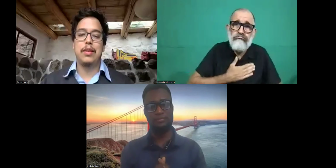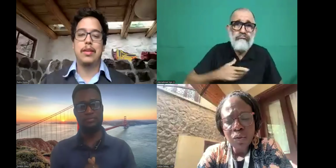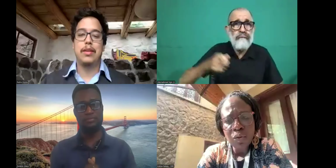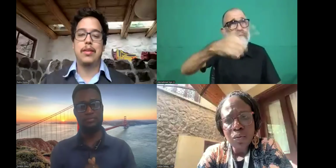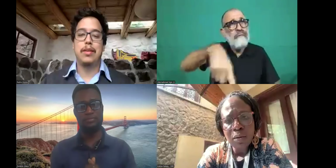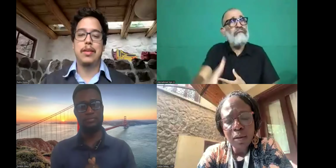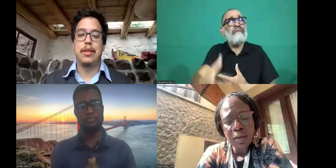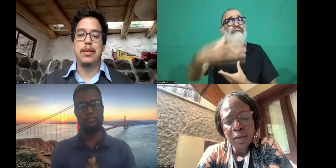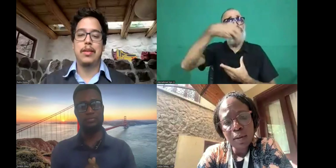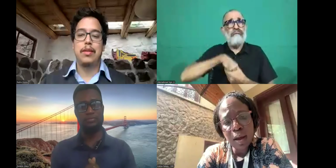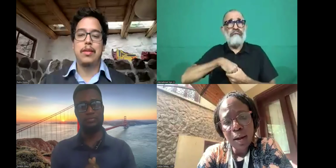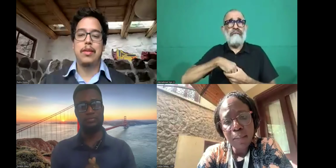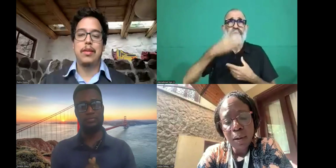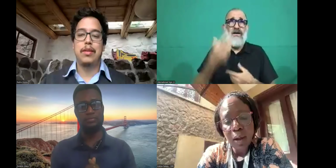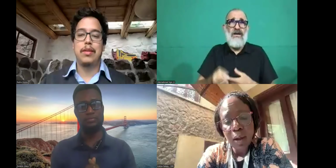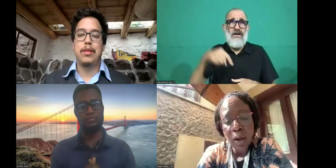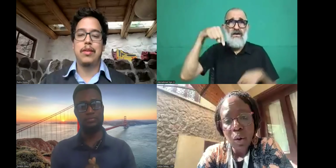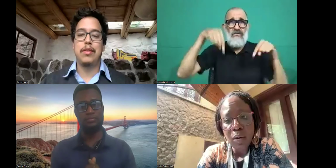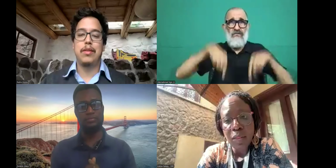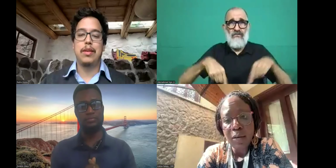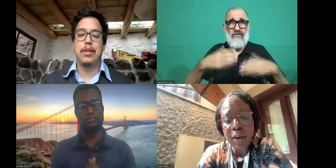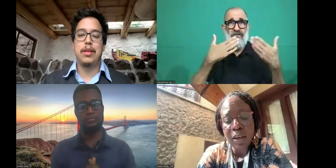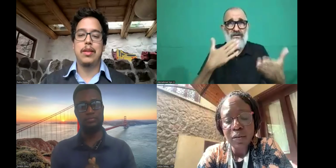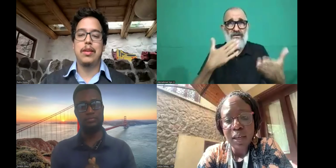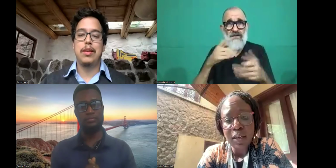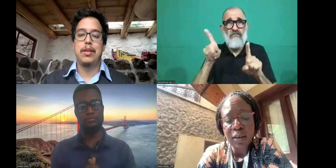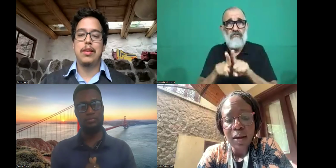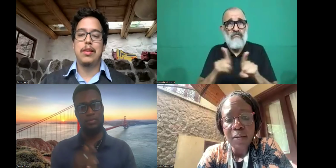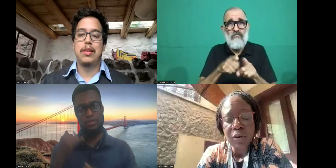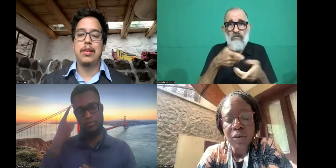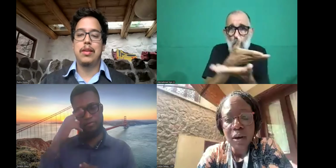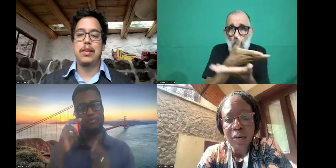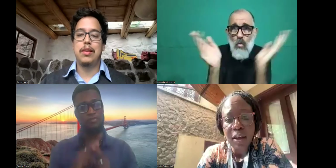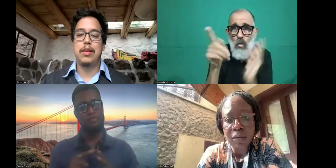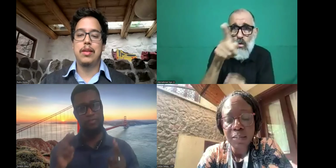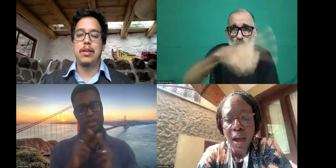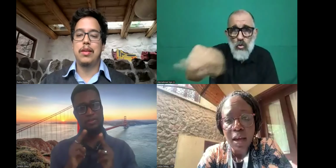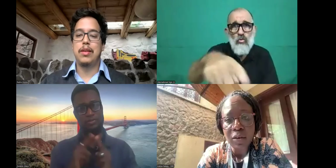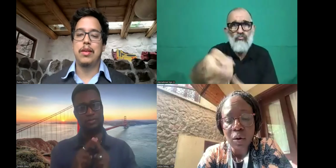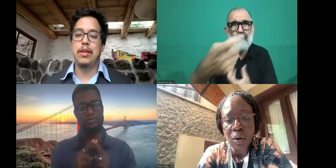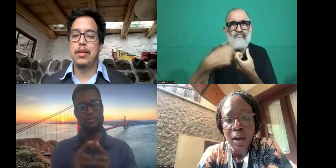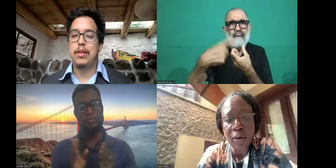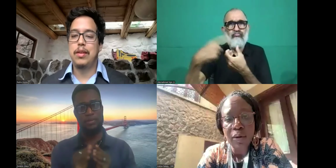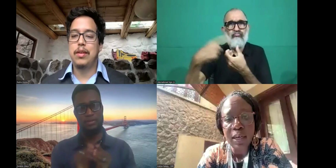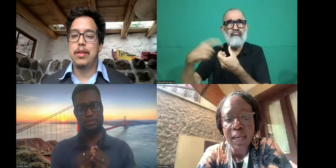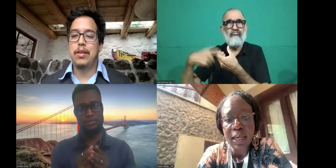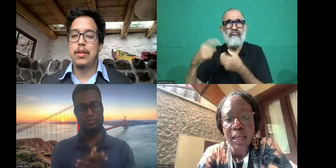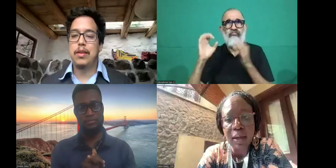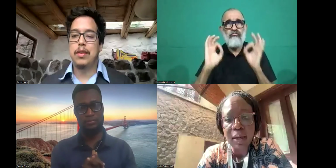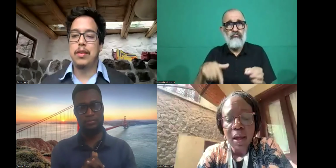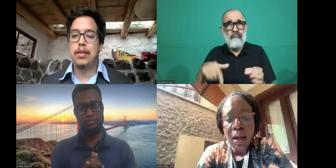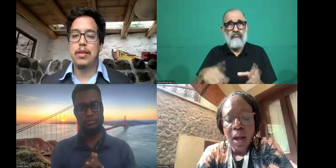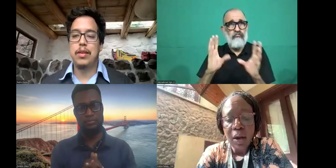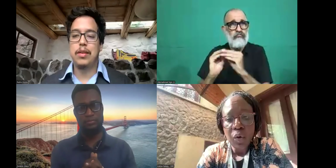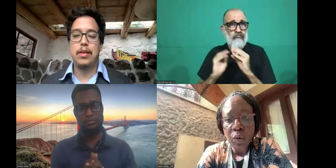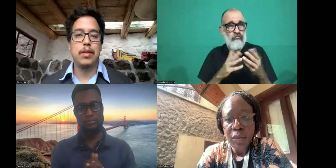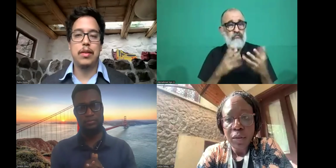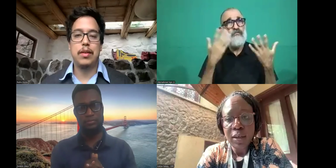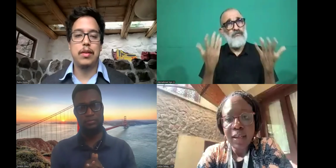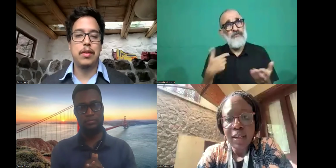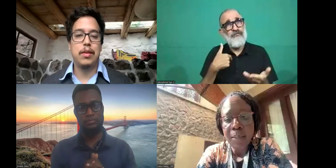just want to echo the values that DRF has had around learning